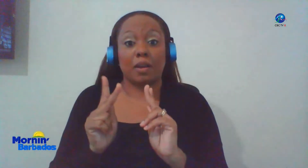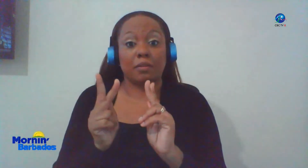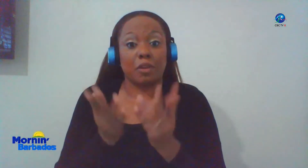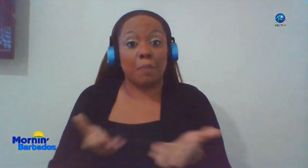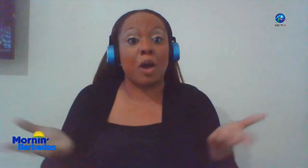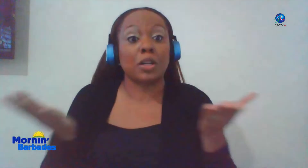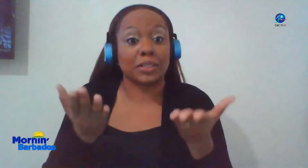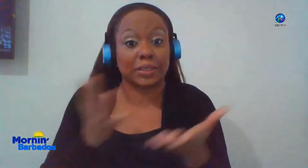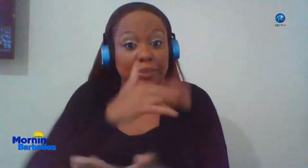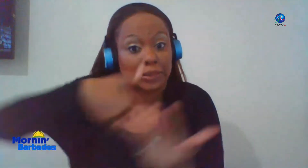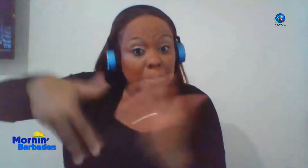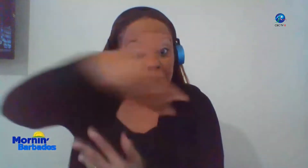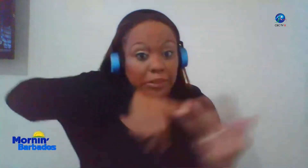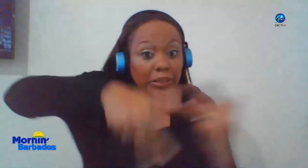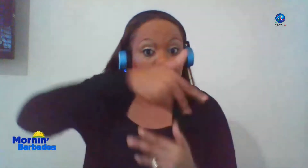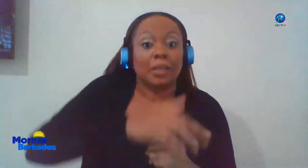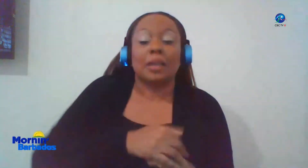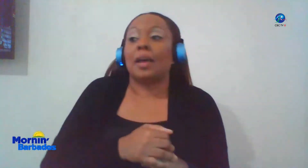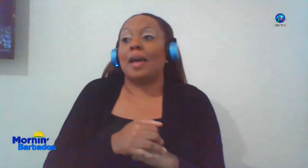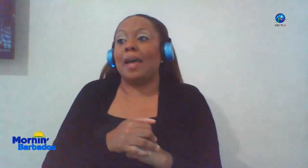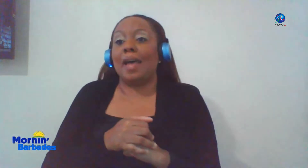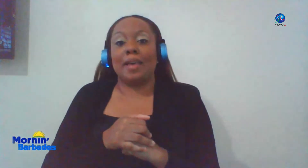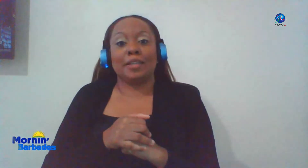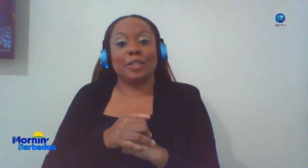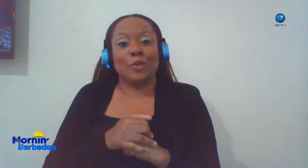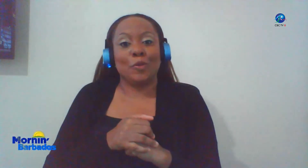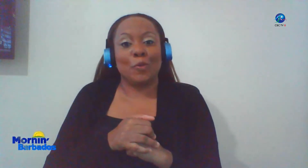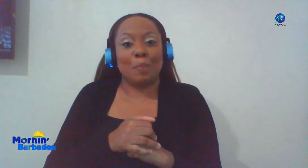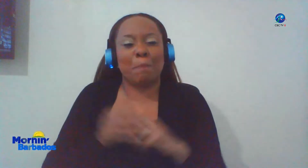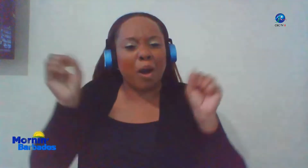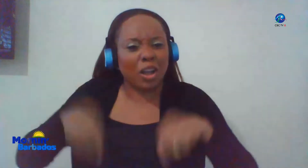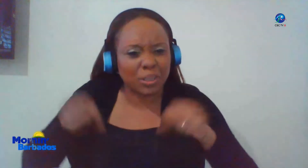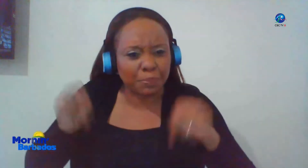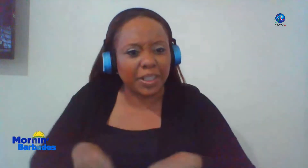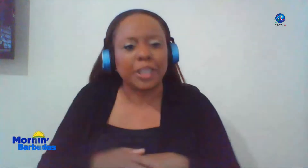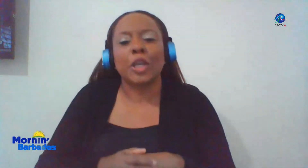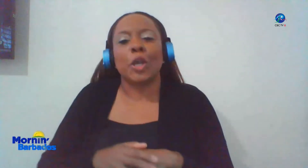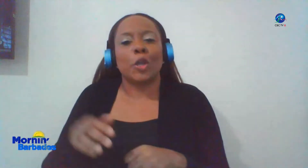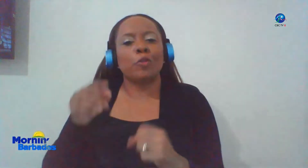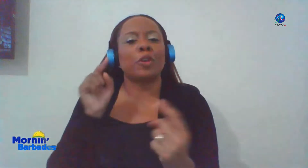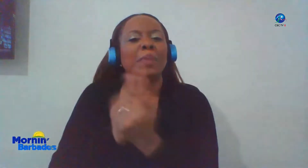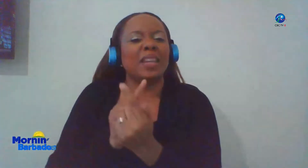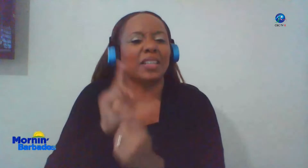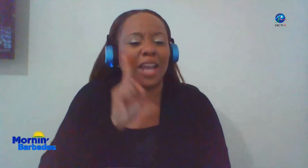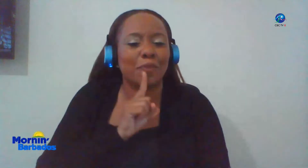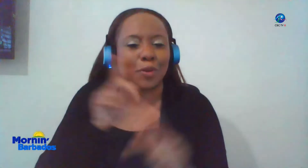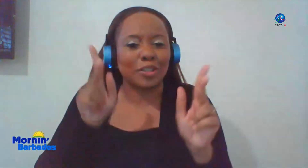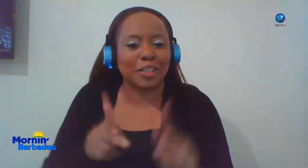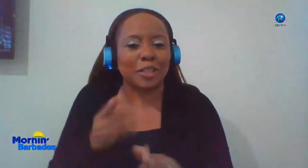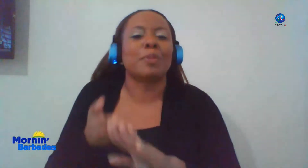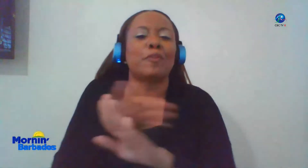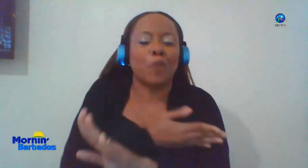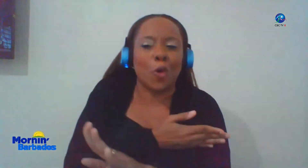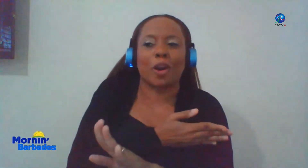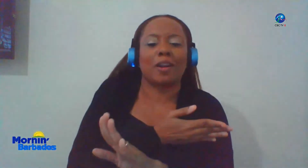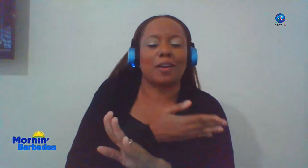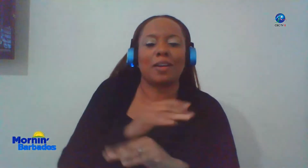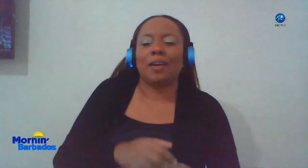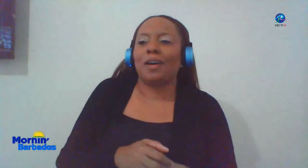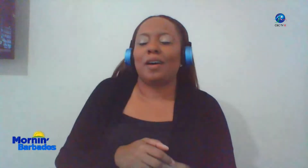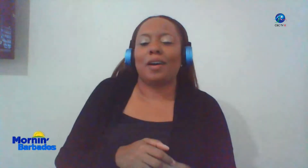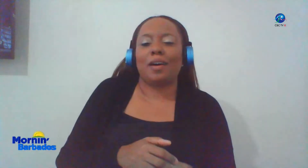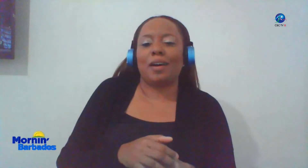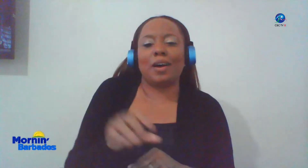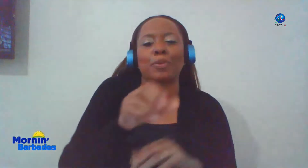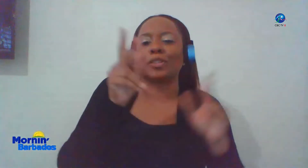Deaf people are among us, and possibly you would meet a deaf person